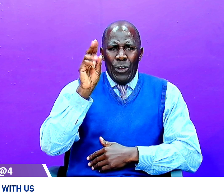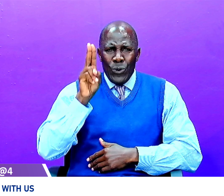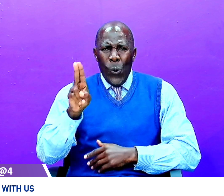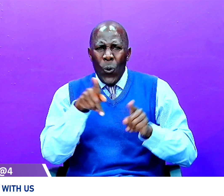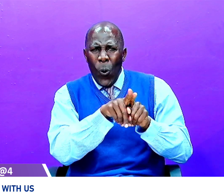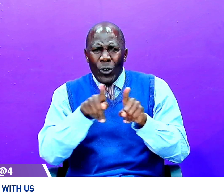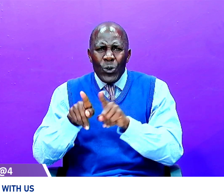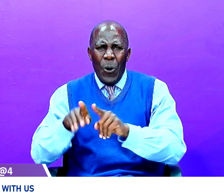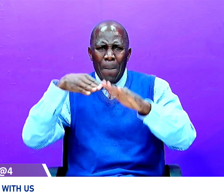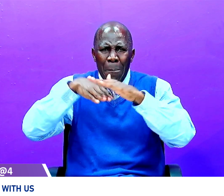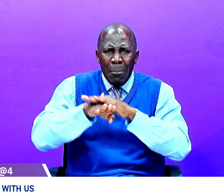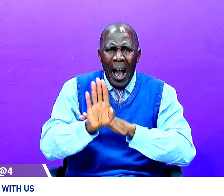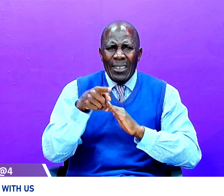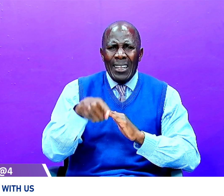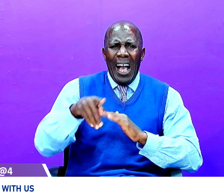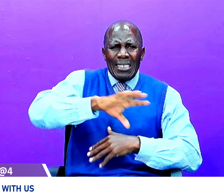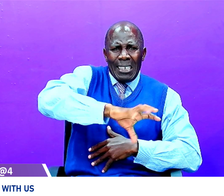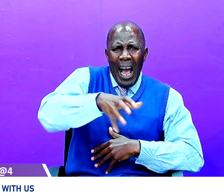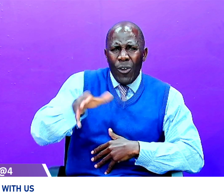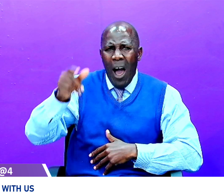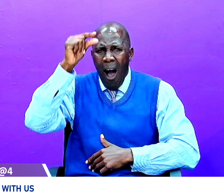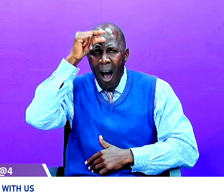The KMPDU